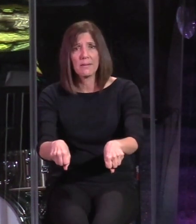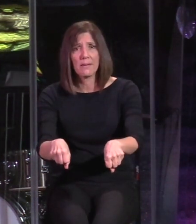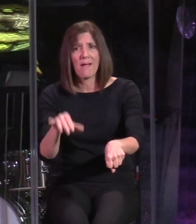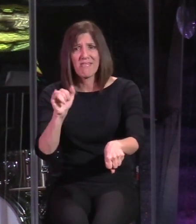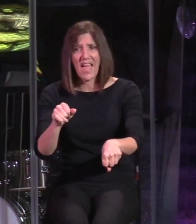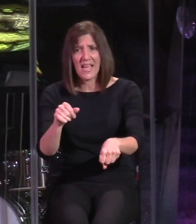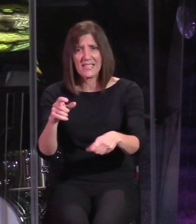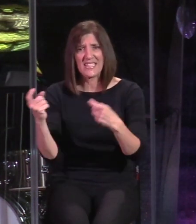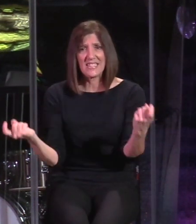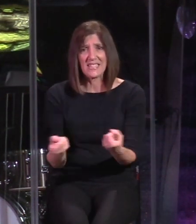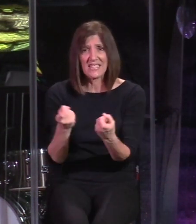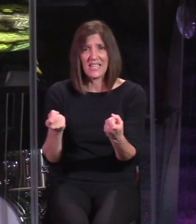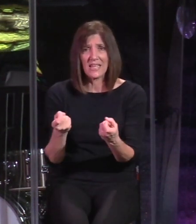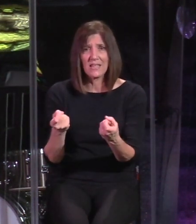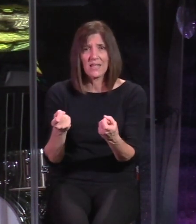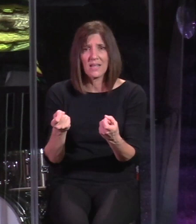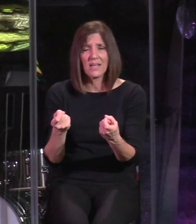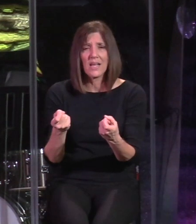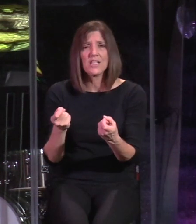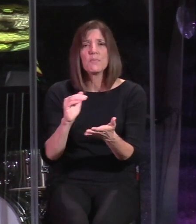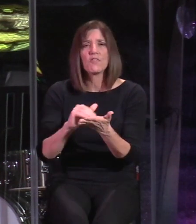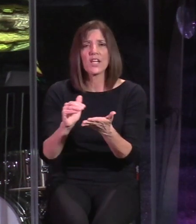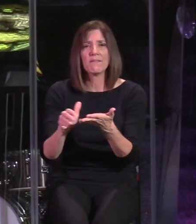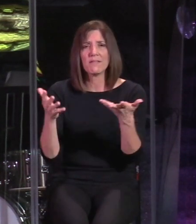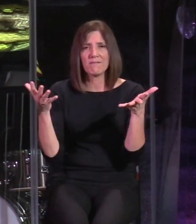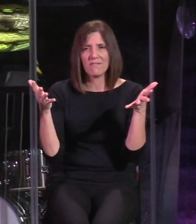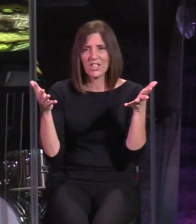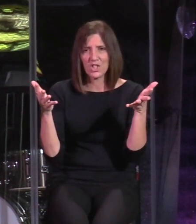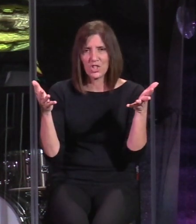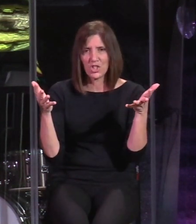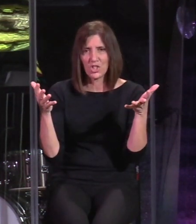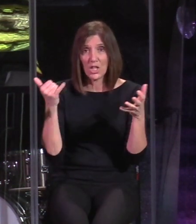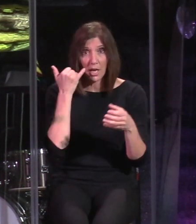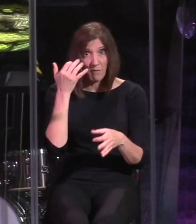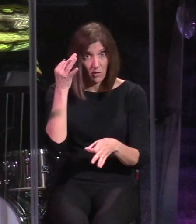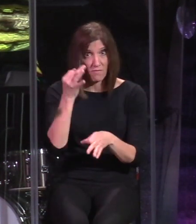been forgiven if you've placed your faith in Jesus.